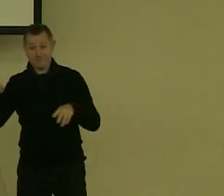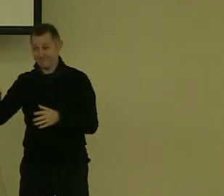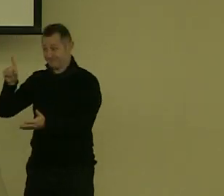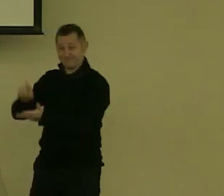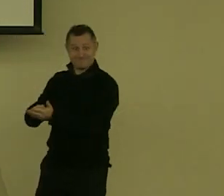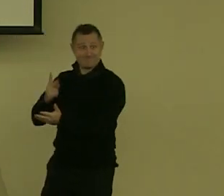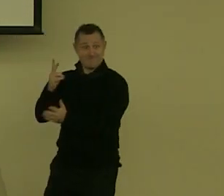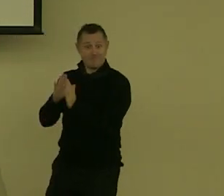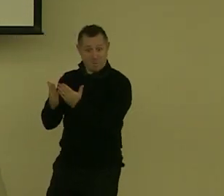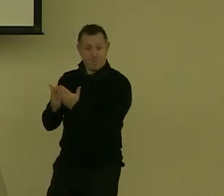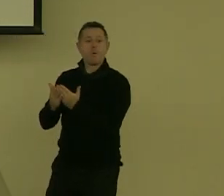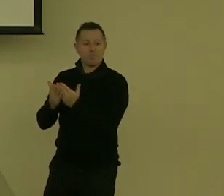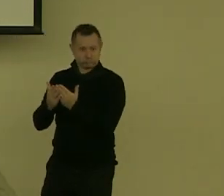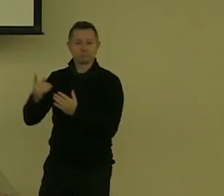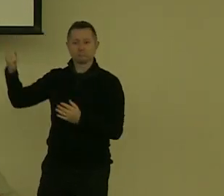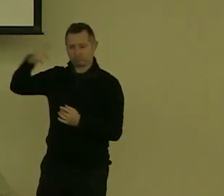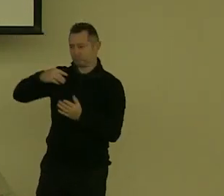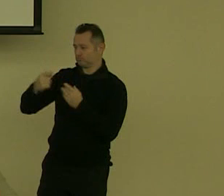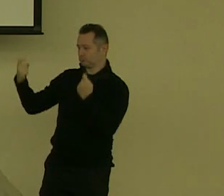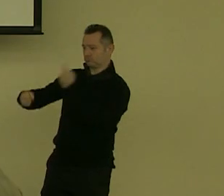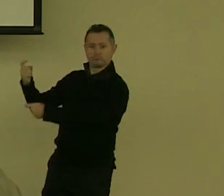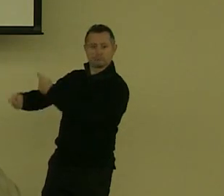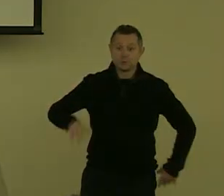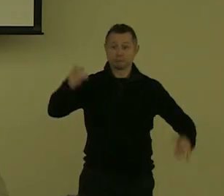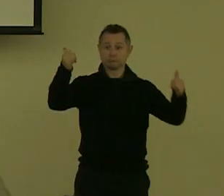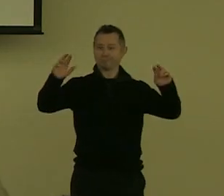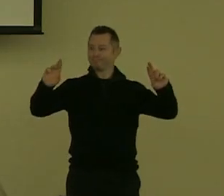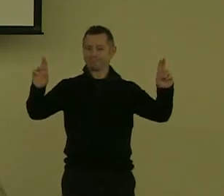donated by the exhibitors of MICE to that award.